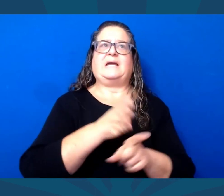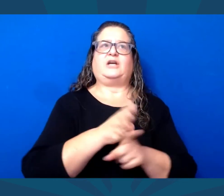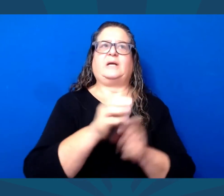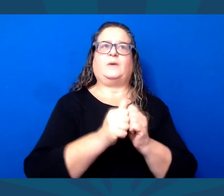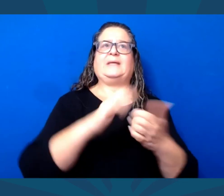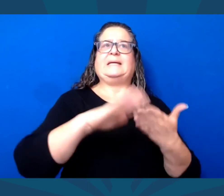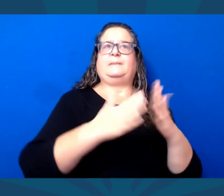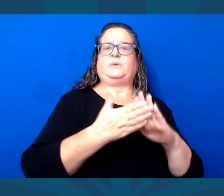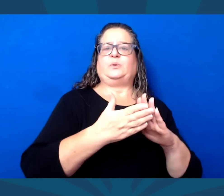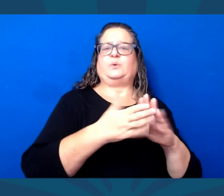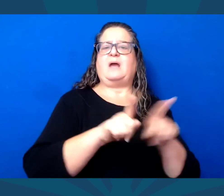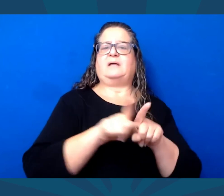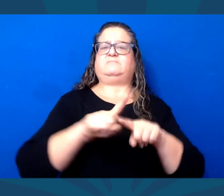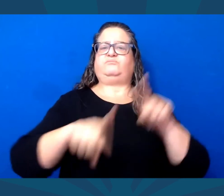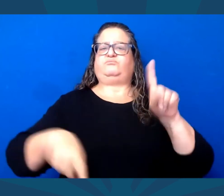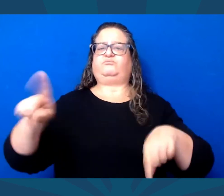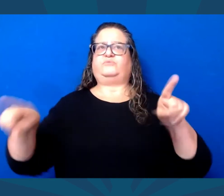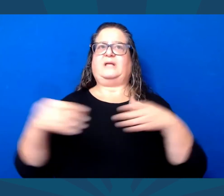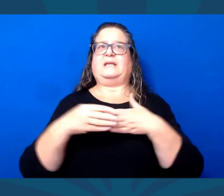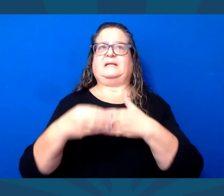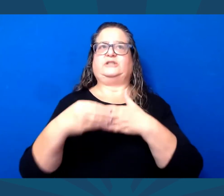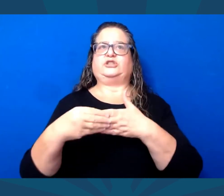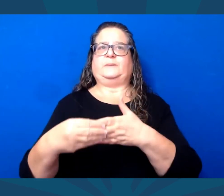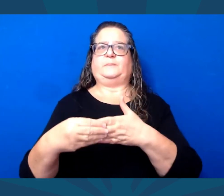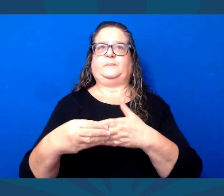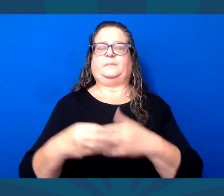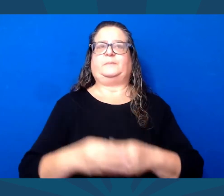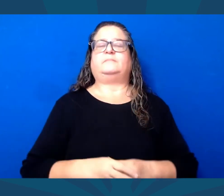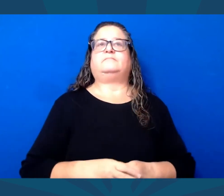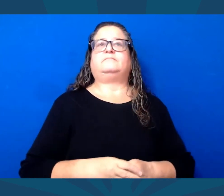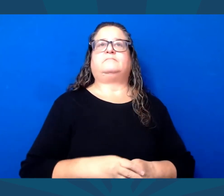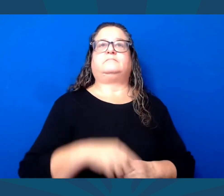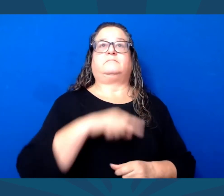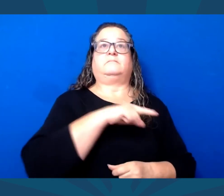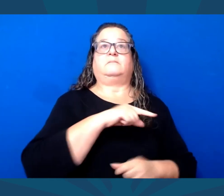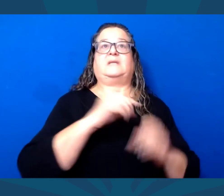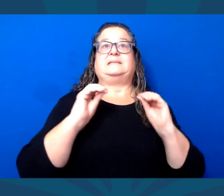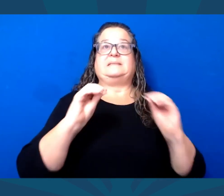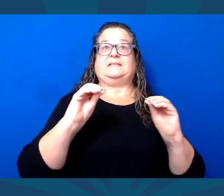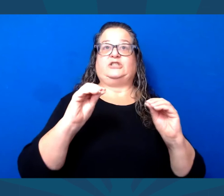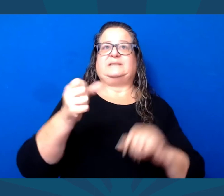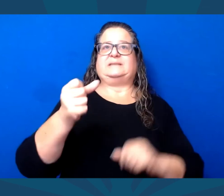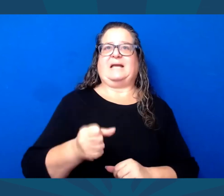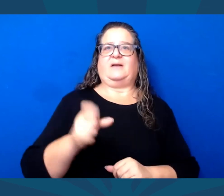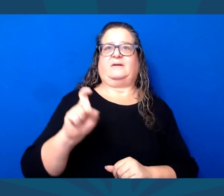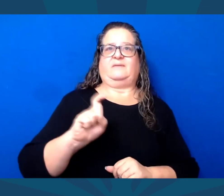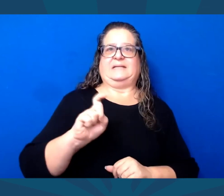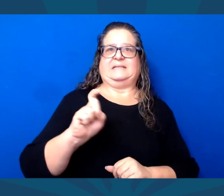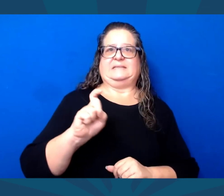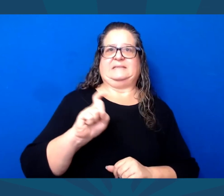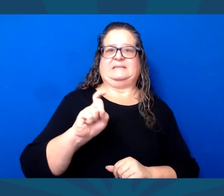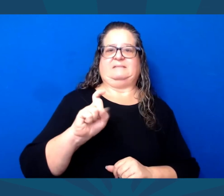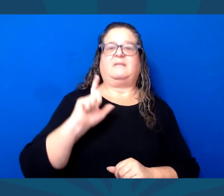As a first-generation college graduate, Marcelino has dedicated his career to providing opportunities